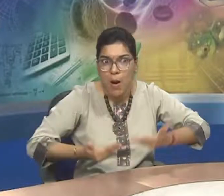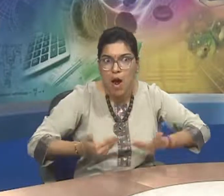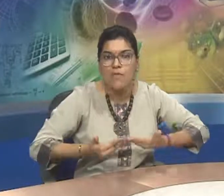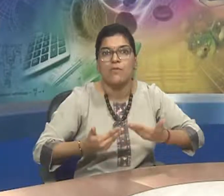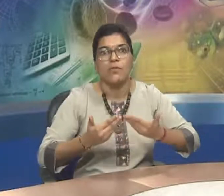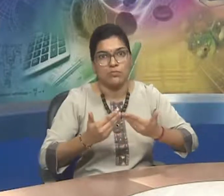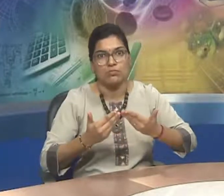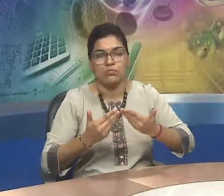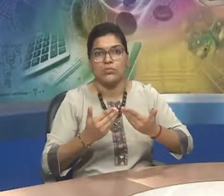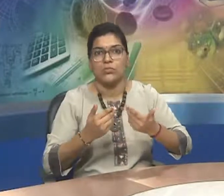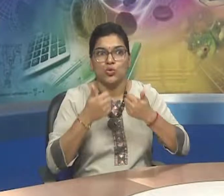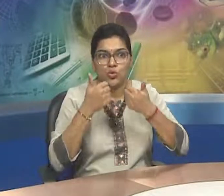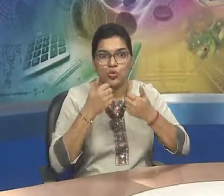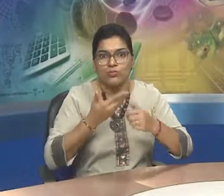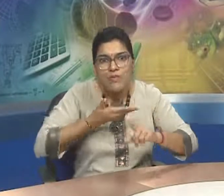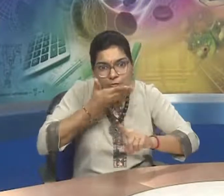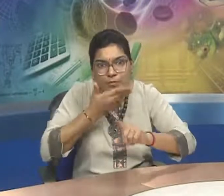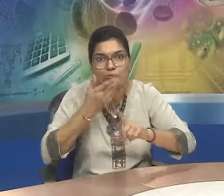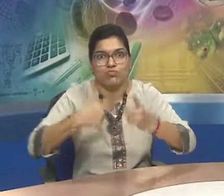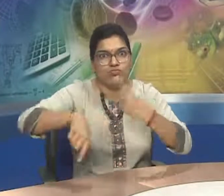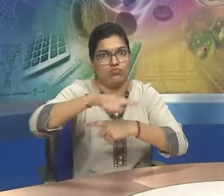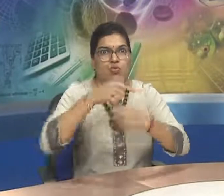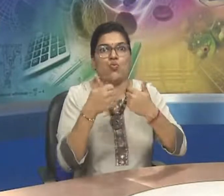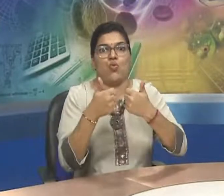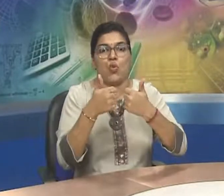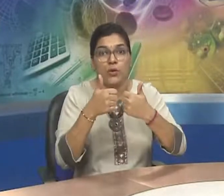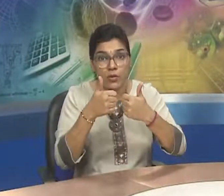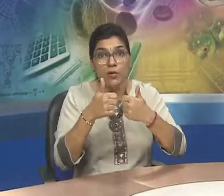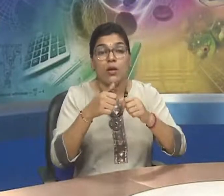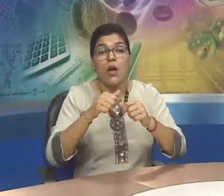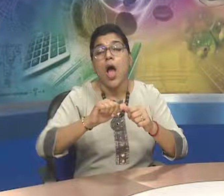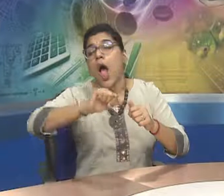values and good relations among all the members of our society.